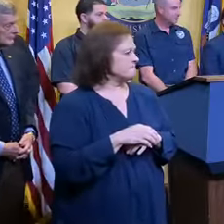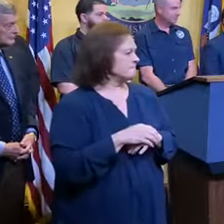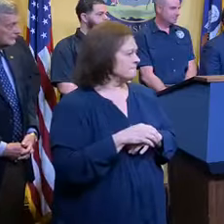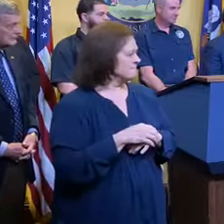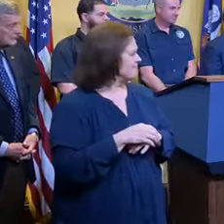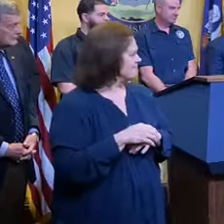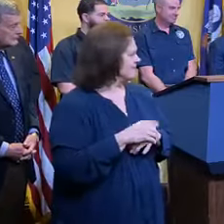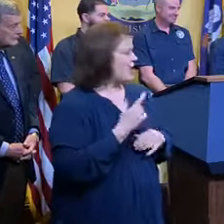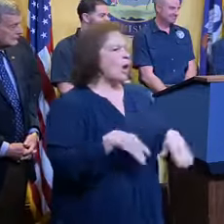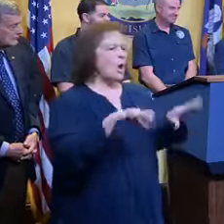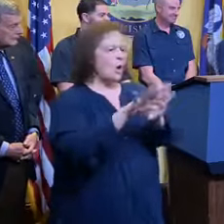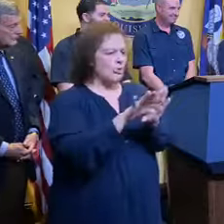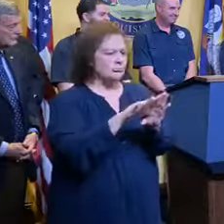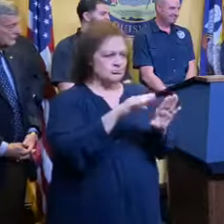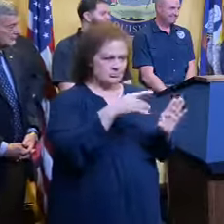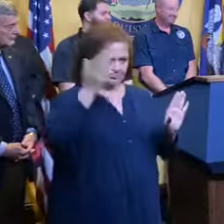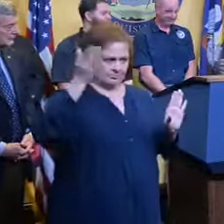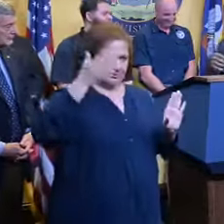closer.